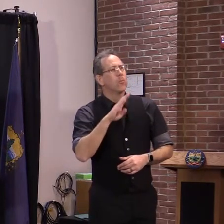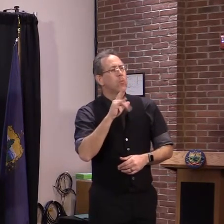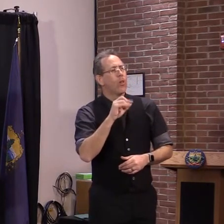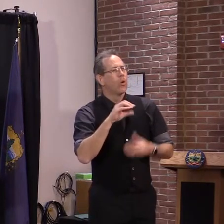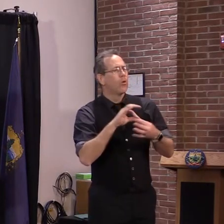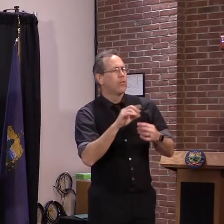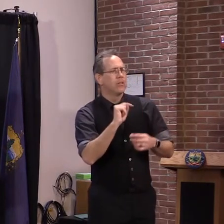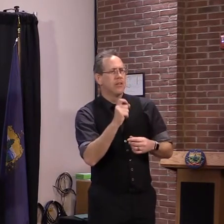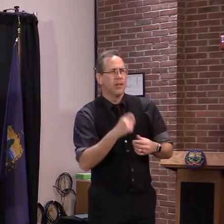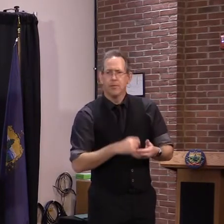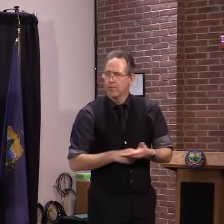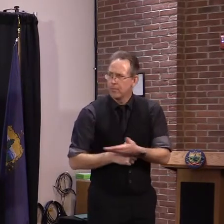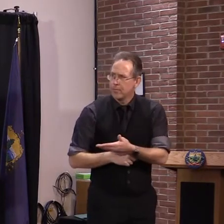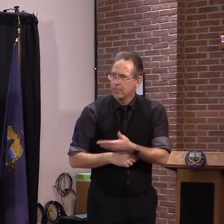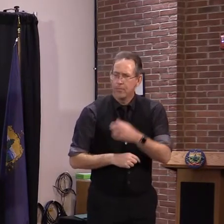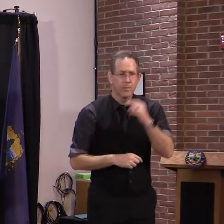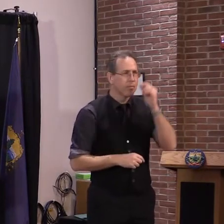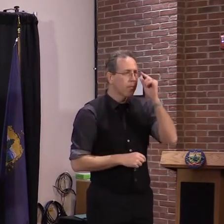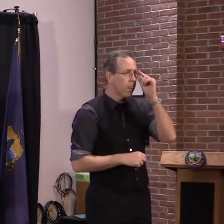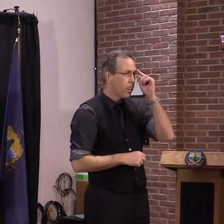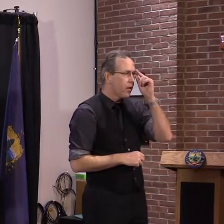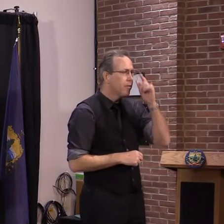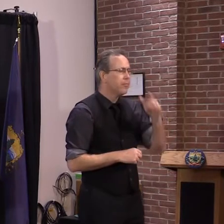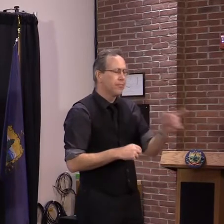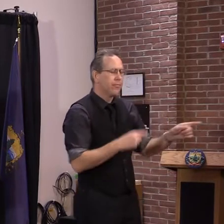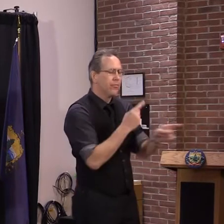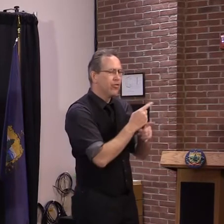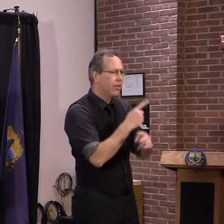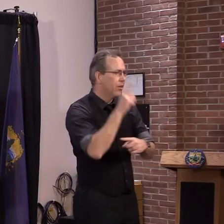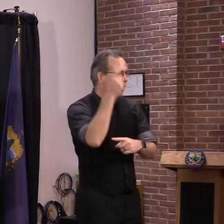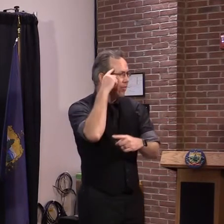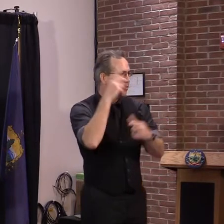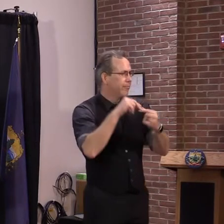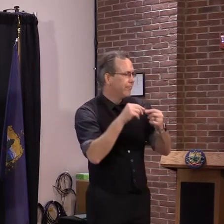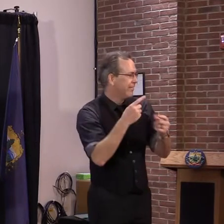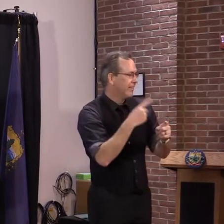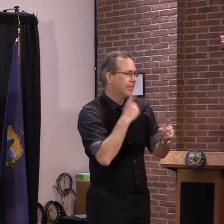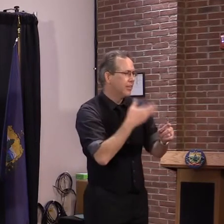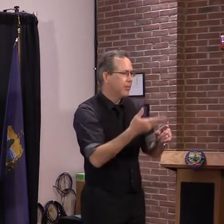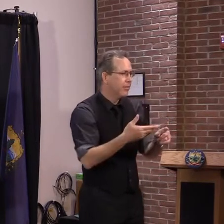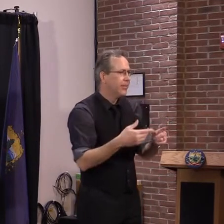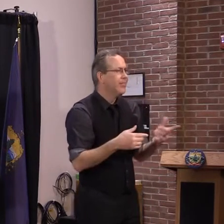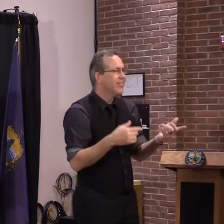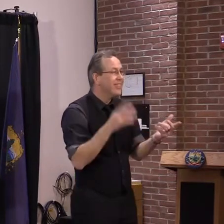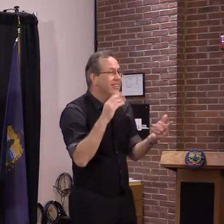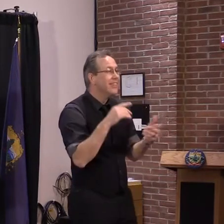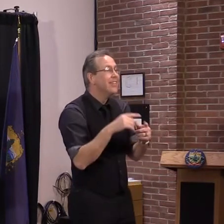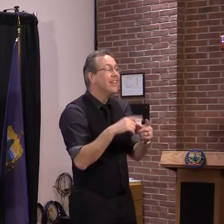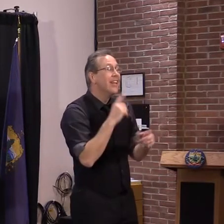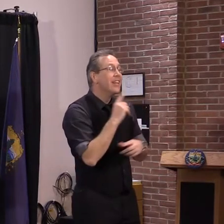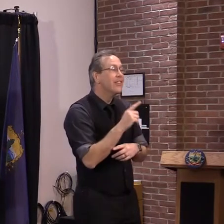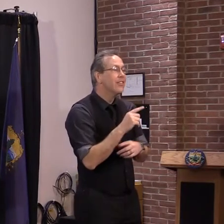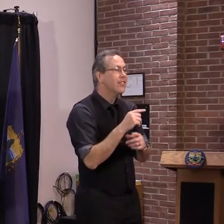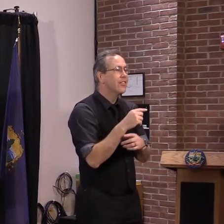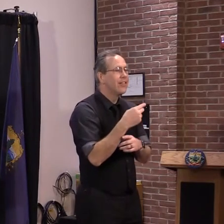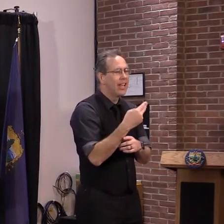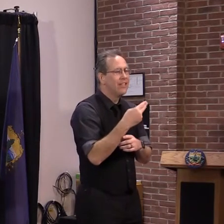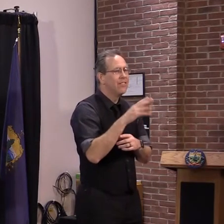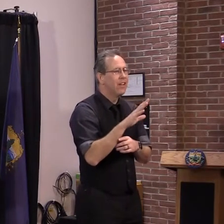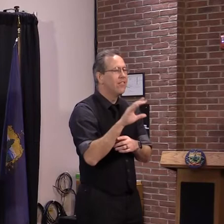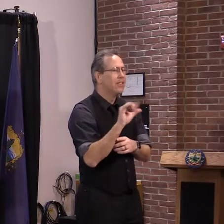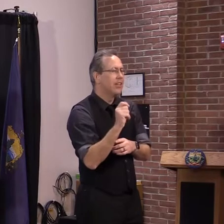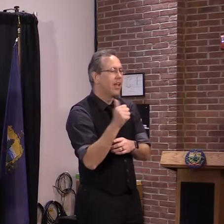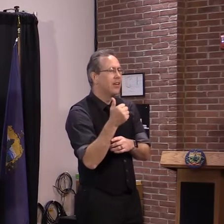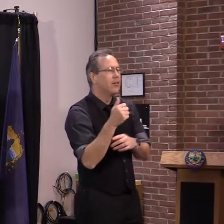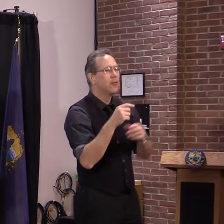Yeah, thank you, Governor. The governor has the details right there. H-510 is the child tax credit proposal that's come out of the House. That's